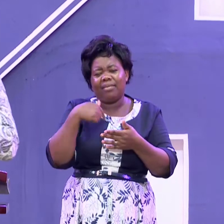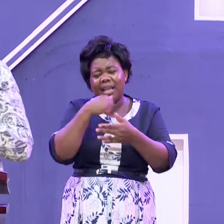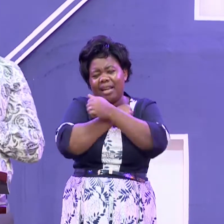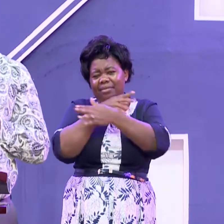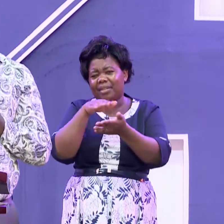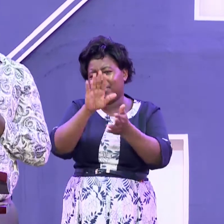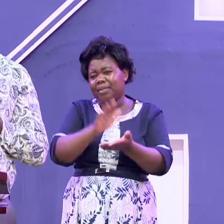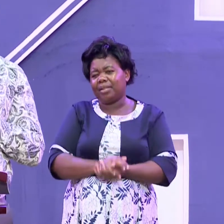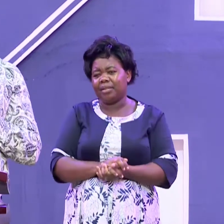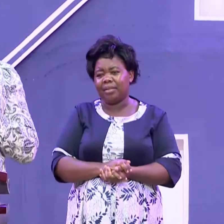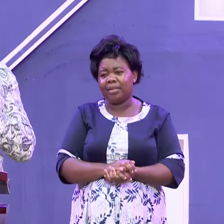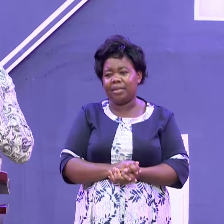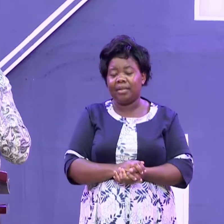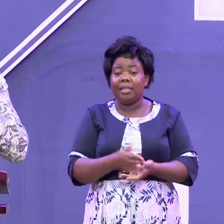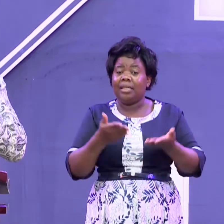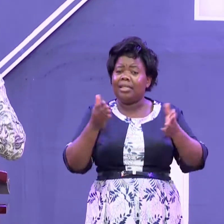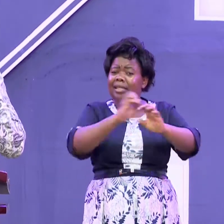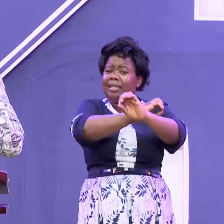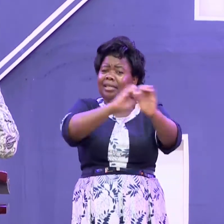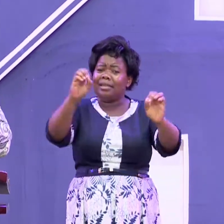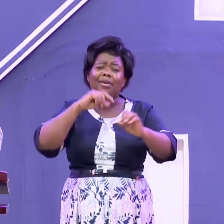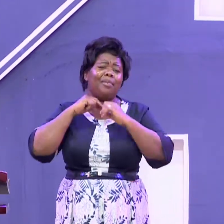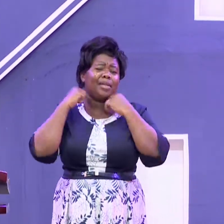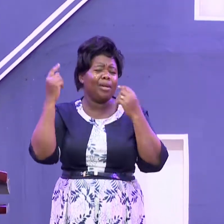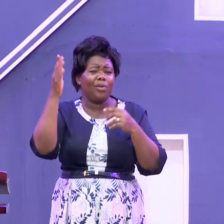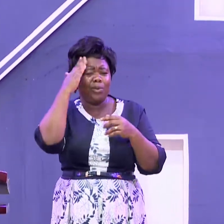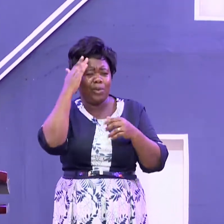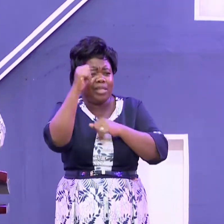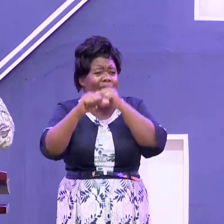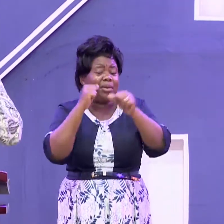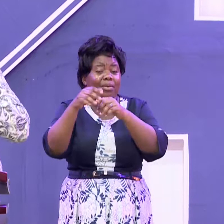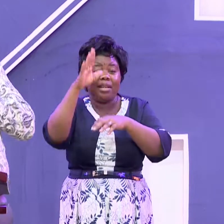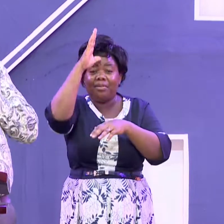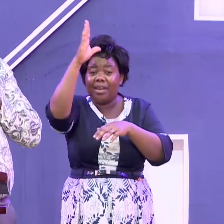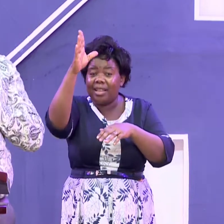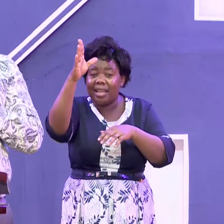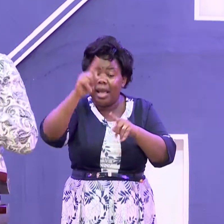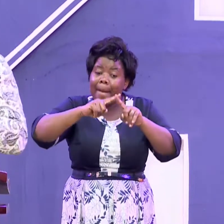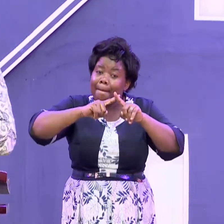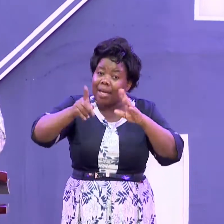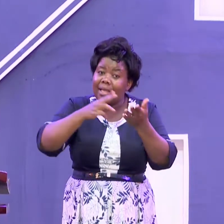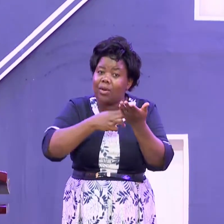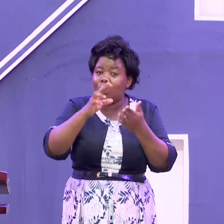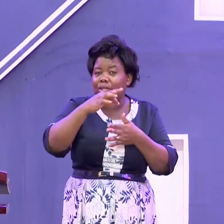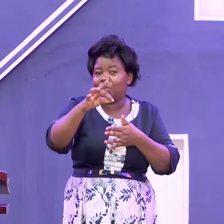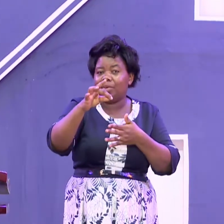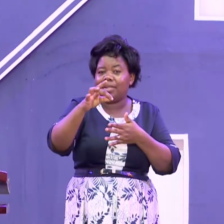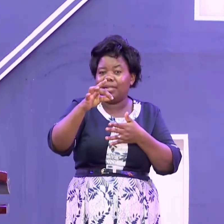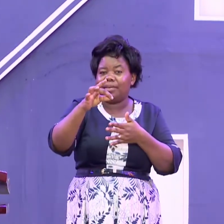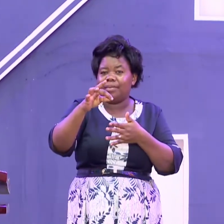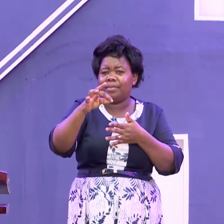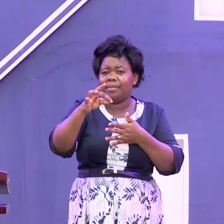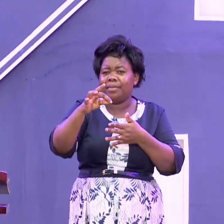nnyo. I love that so much. Teri musumba amanya ebyatata. There is no pastor who knows things concerning the Father. Okujjako omwoyo omutukuvu. Apart from the Holy